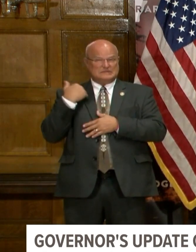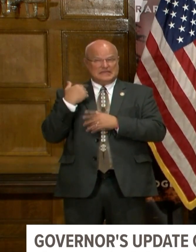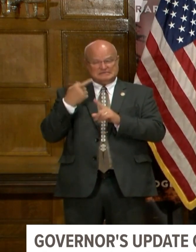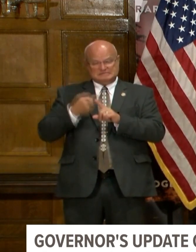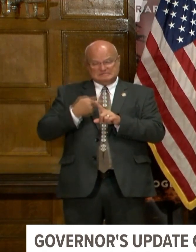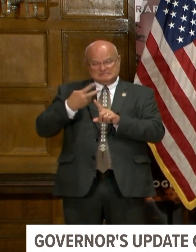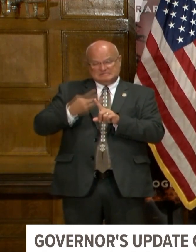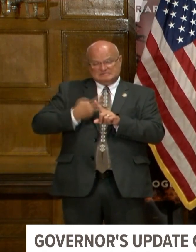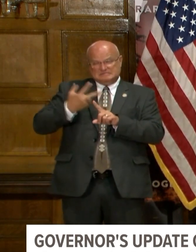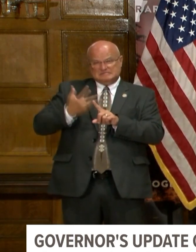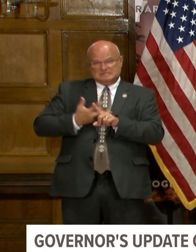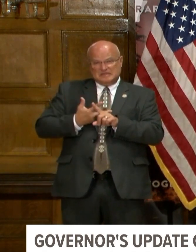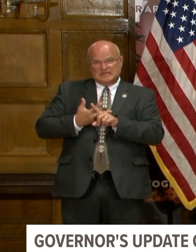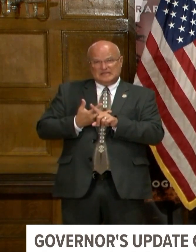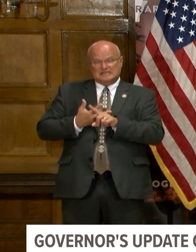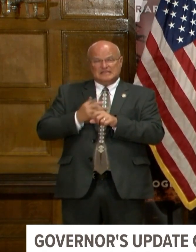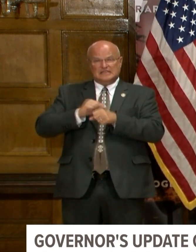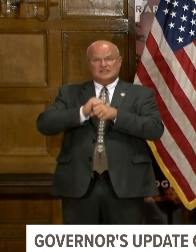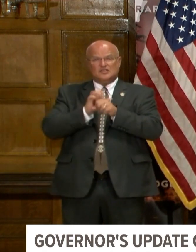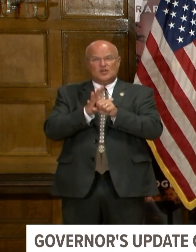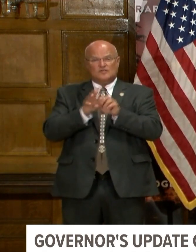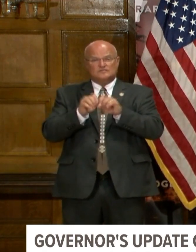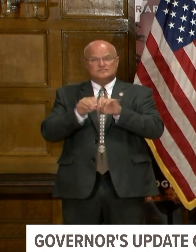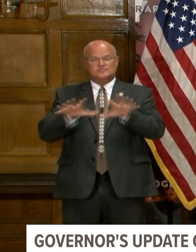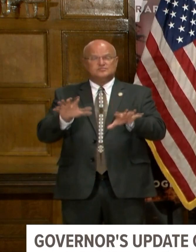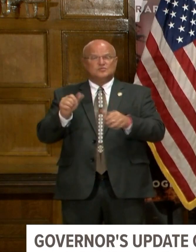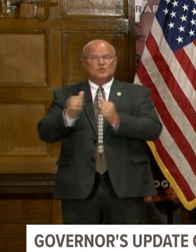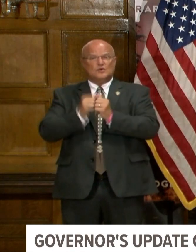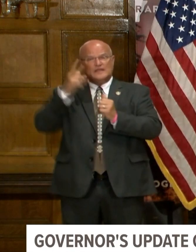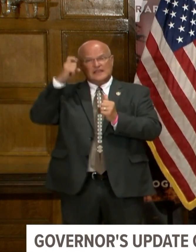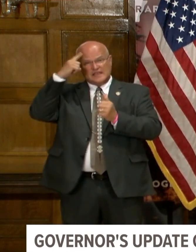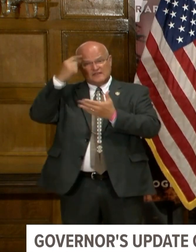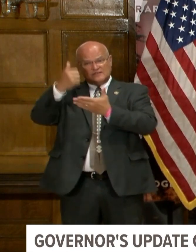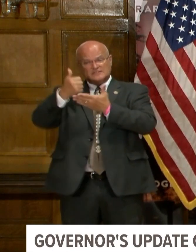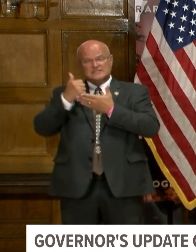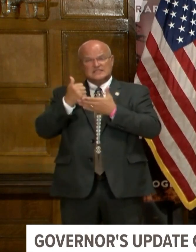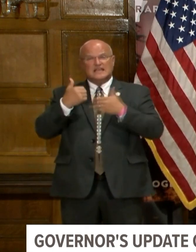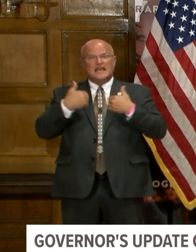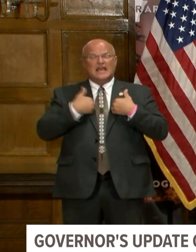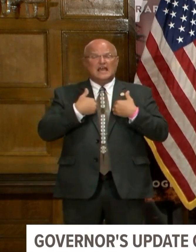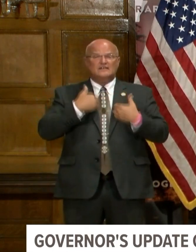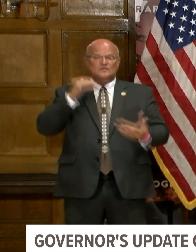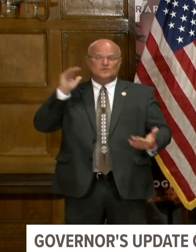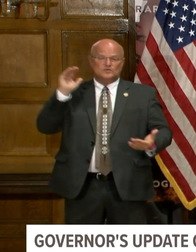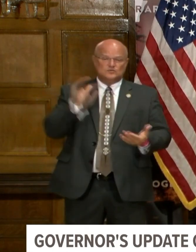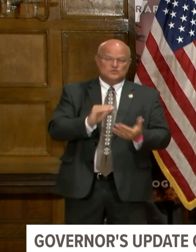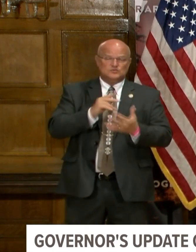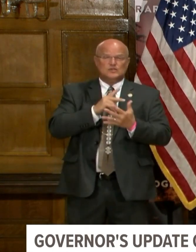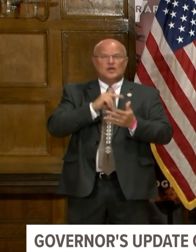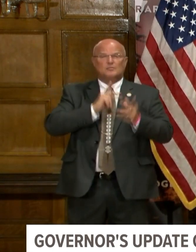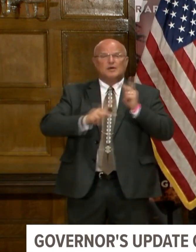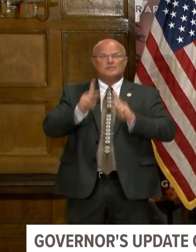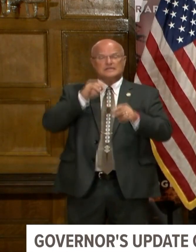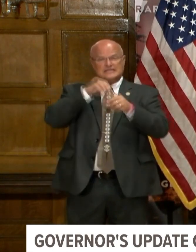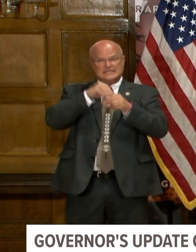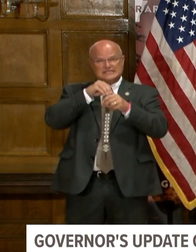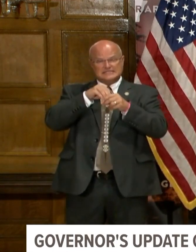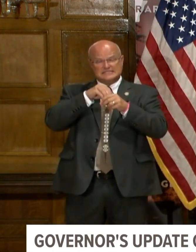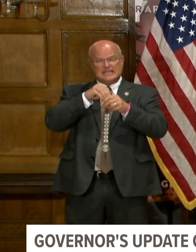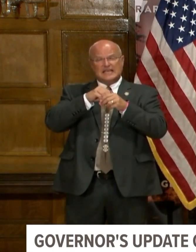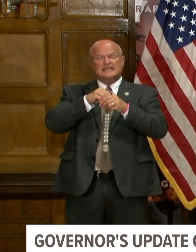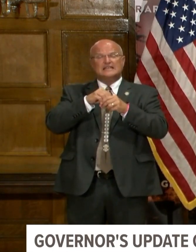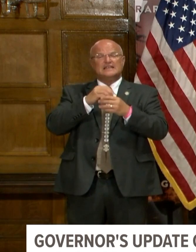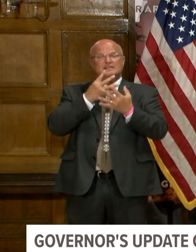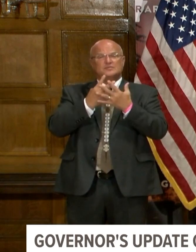months during the pandemic, we have, with the governor's assistance, been able to reduce our population within the Division of Correction by